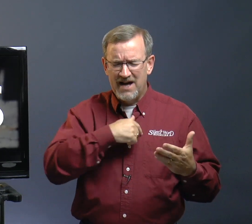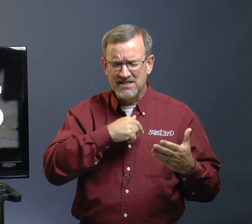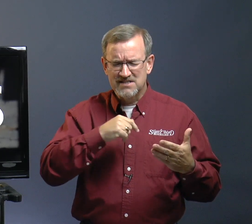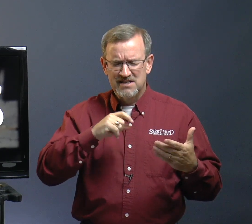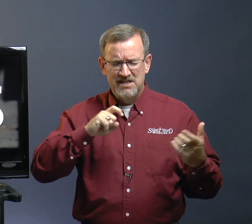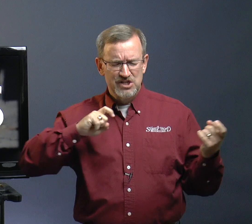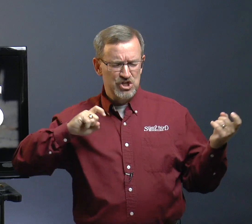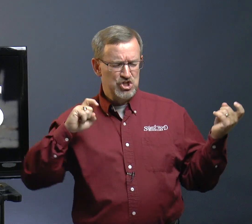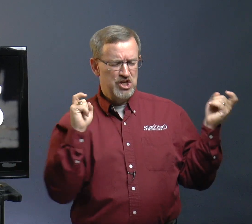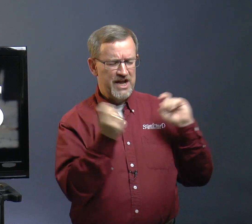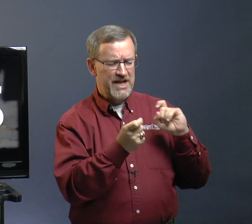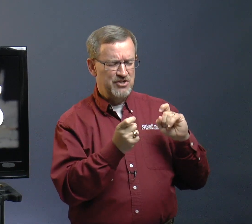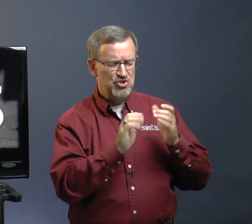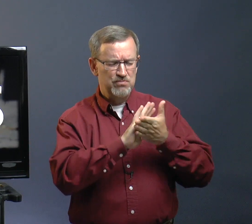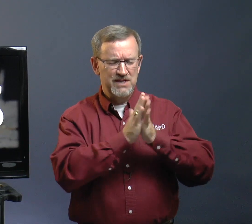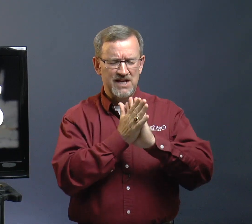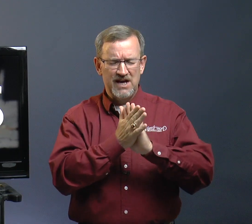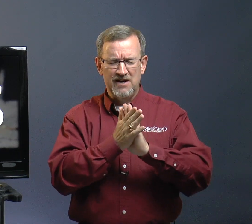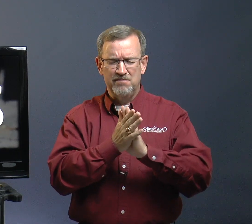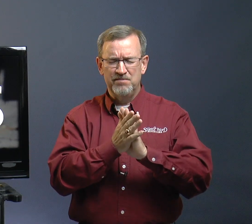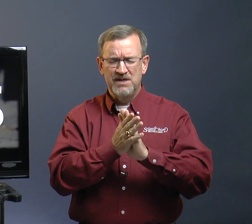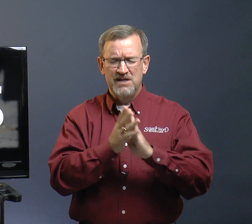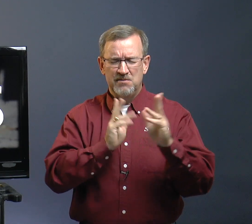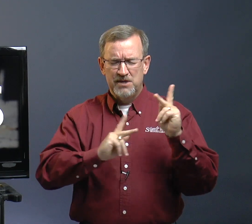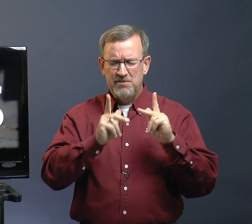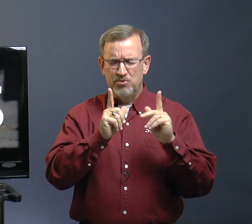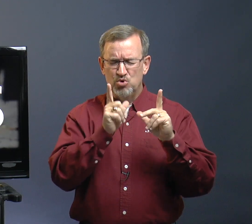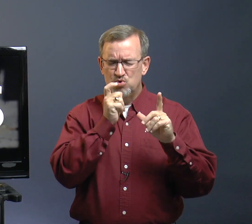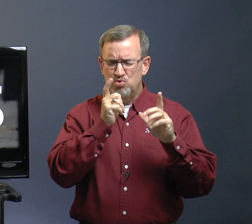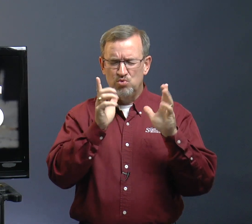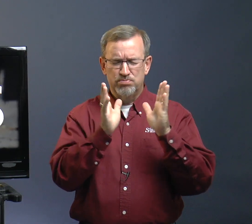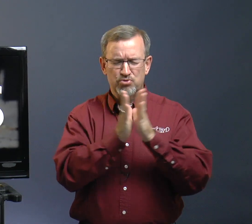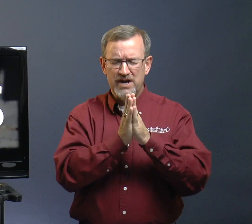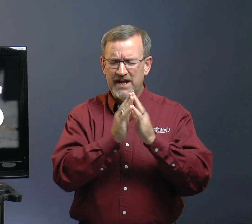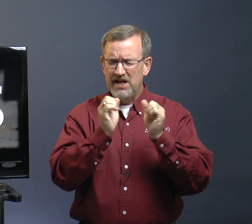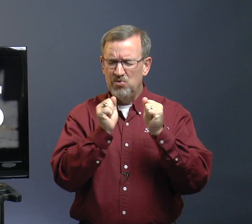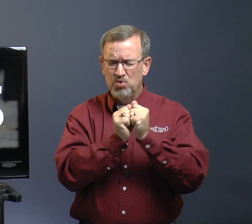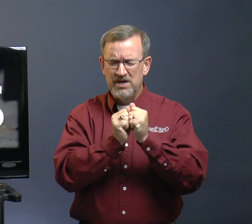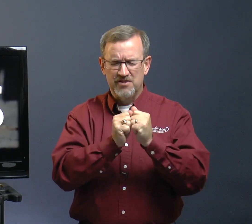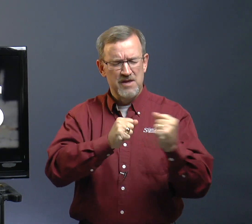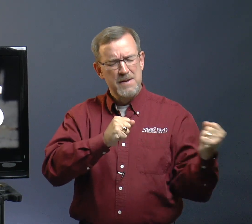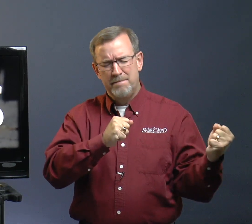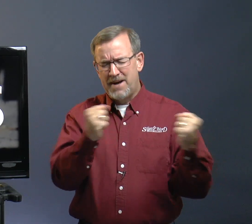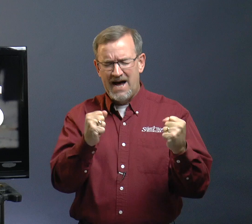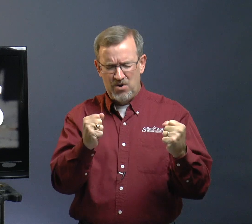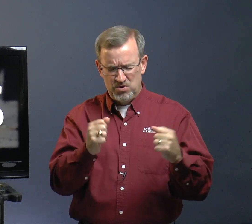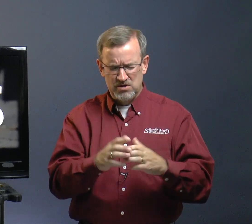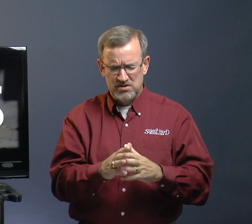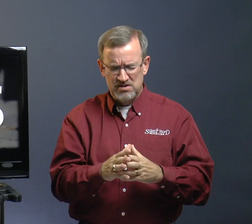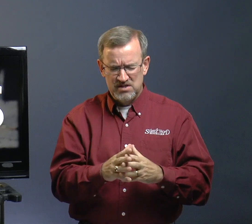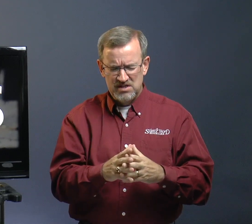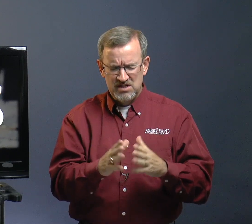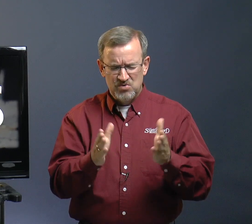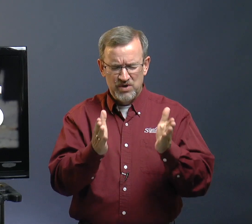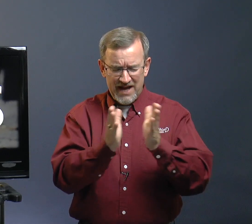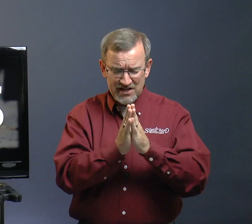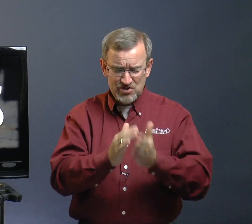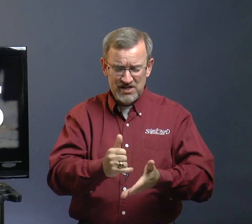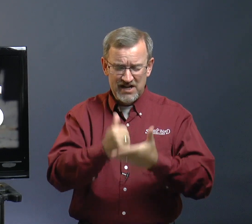us to change, to become people who pray with power. We ask you to help